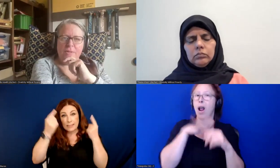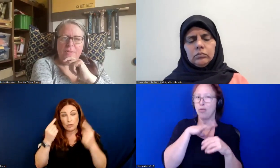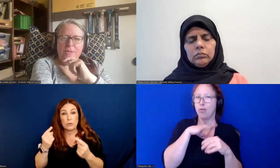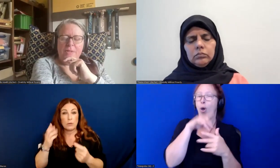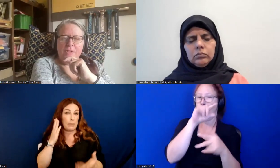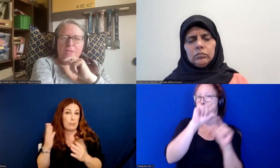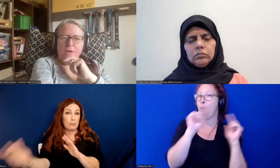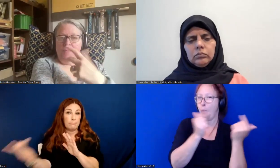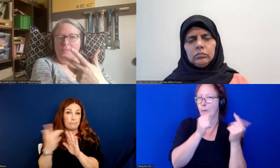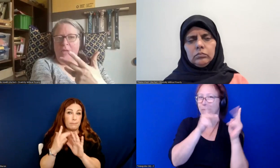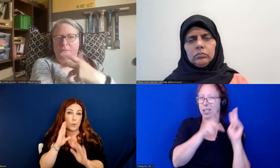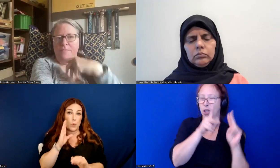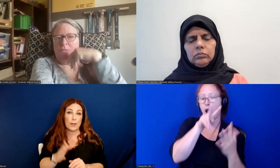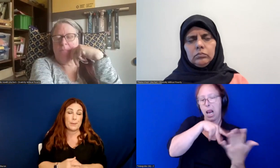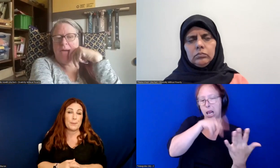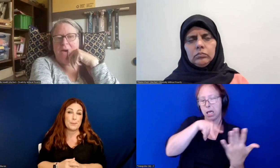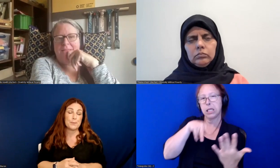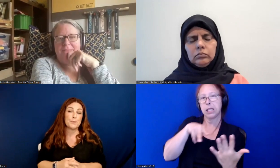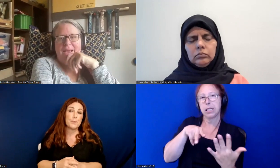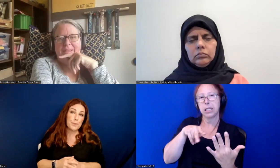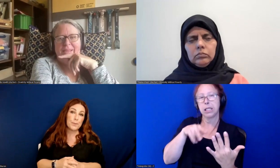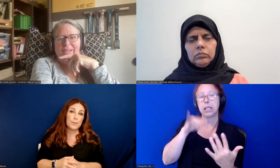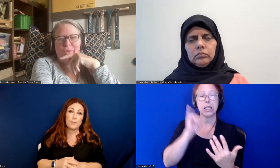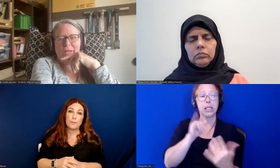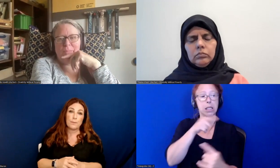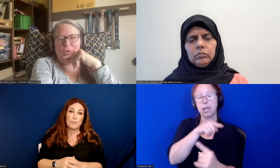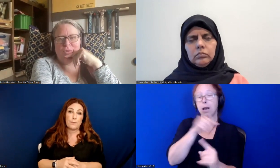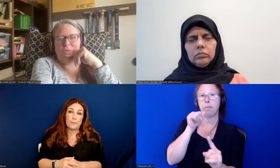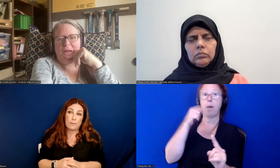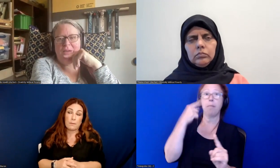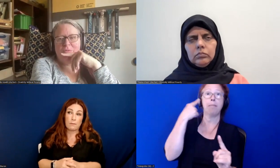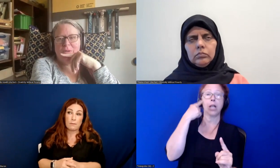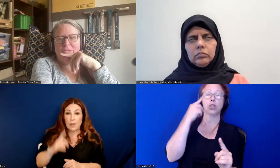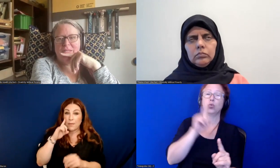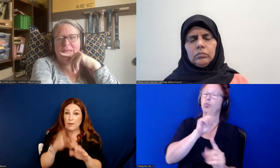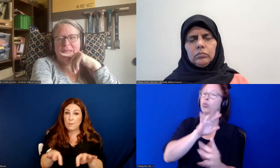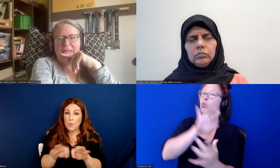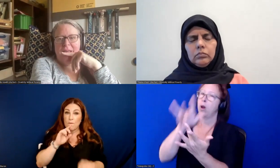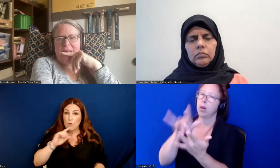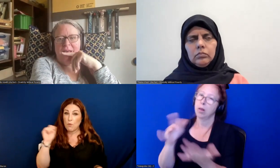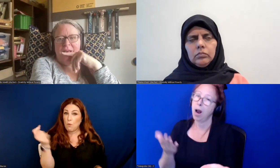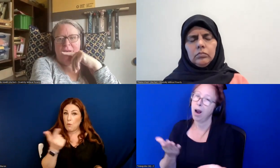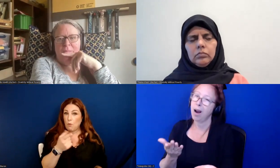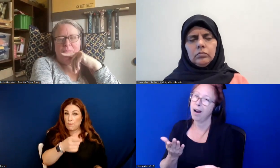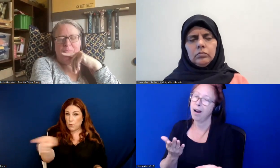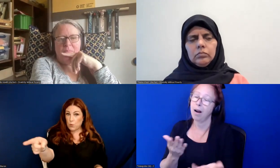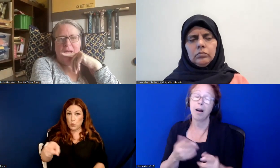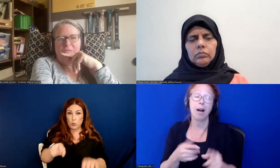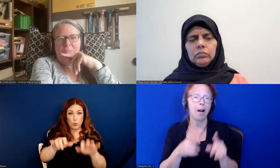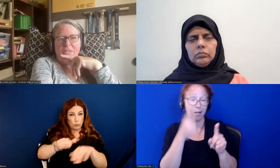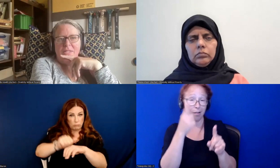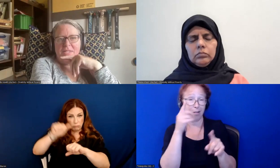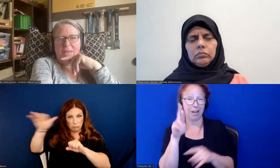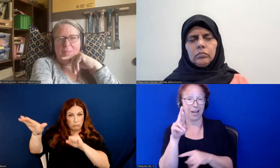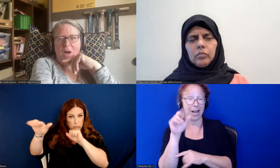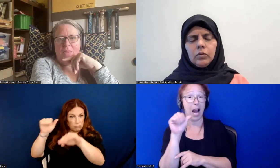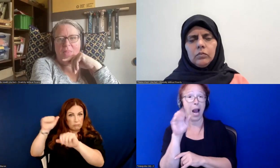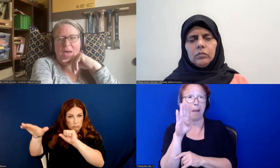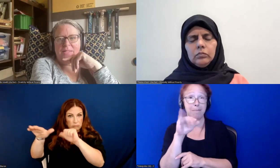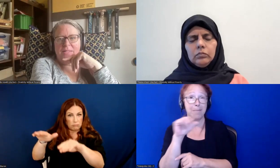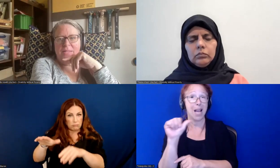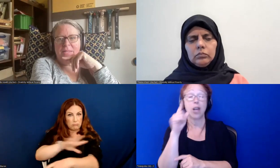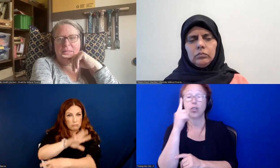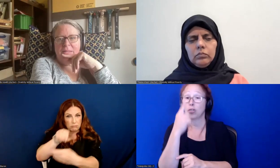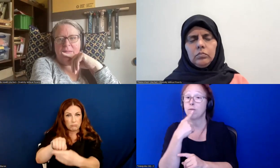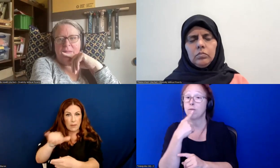out to you. So, Rabia, I think it's really important for um, everybody to take part